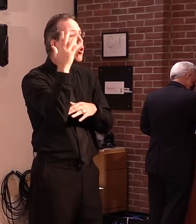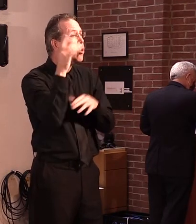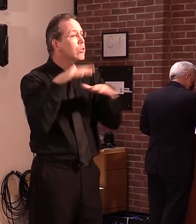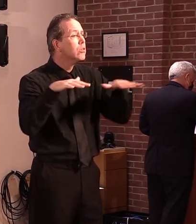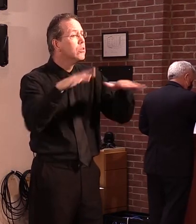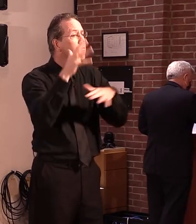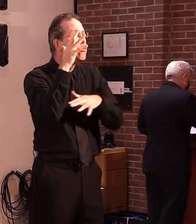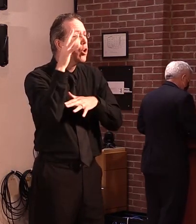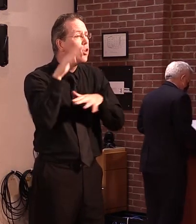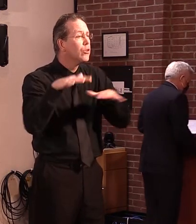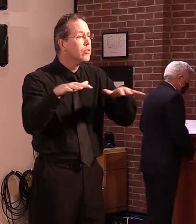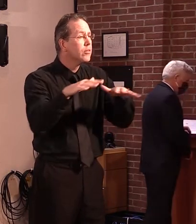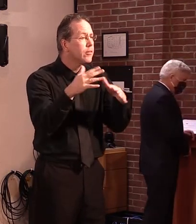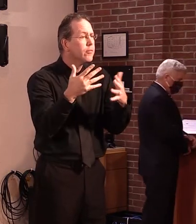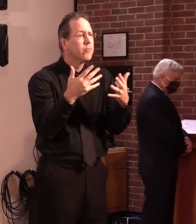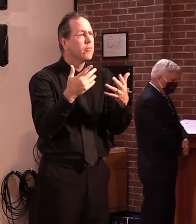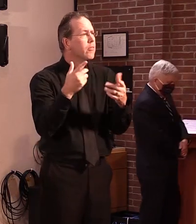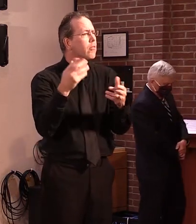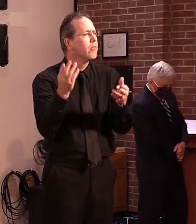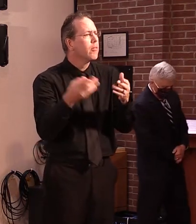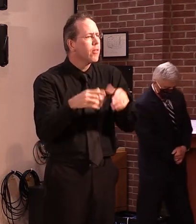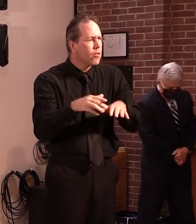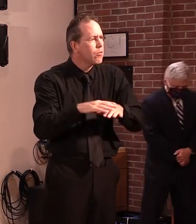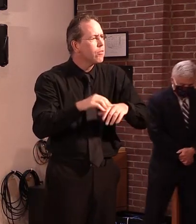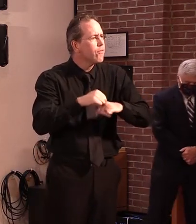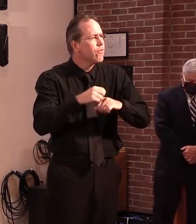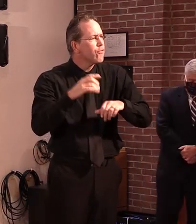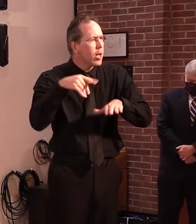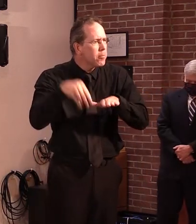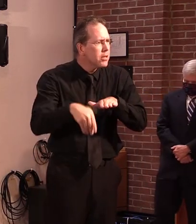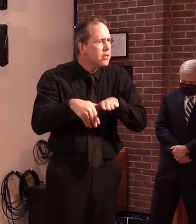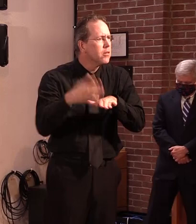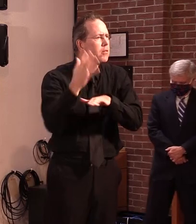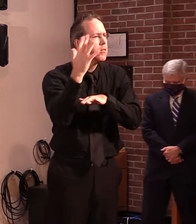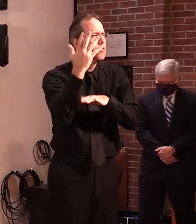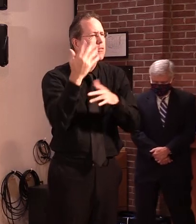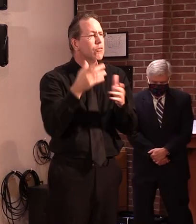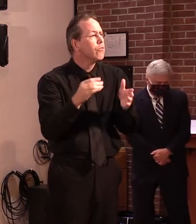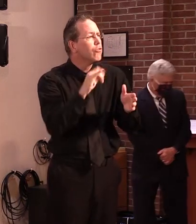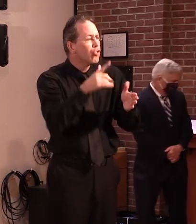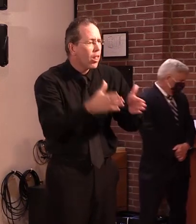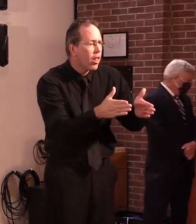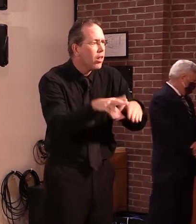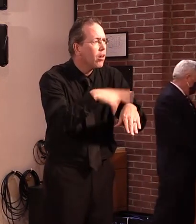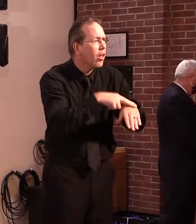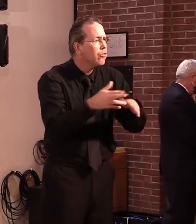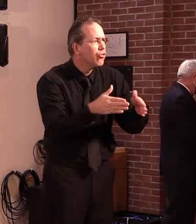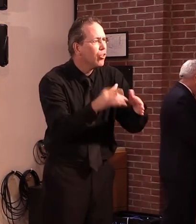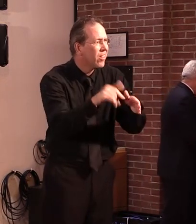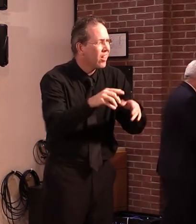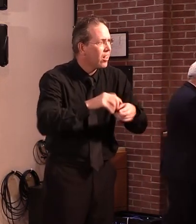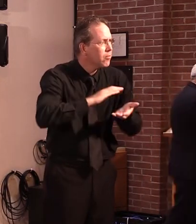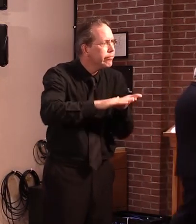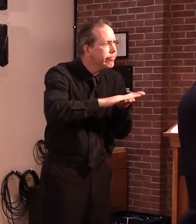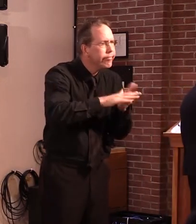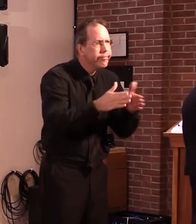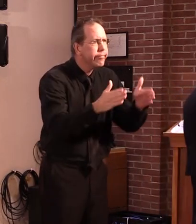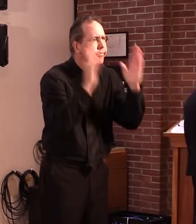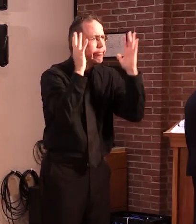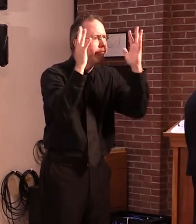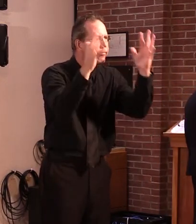Other pieces that we felt were really core to any Act 250 bill would also include looking